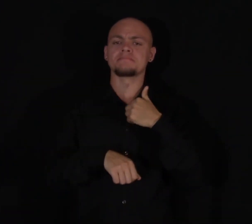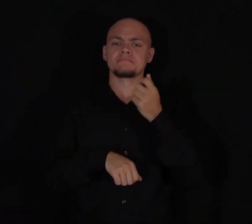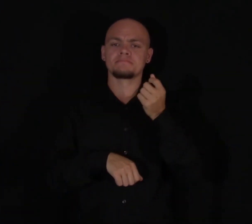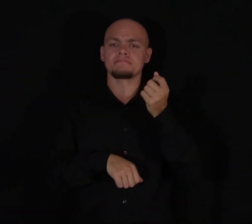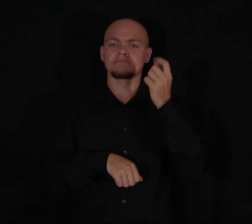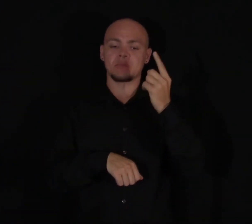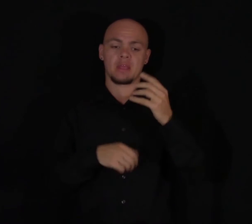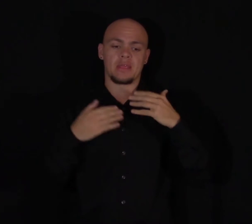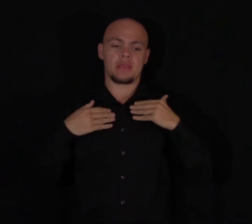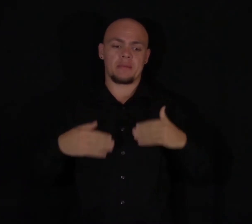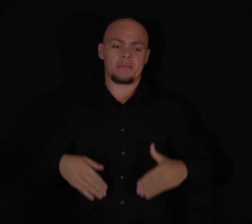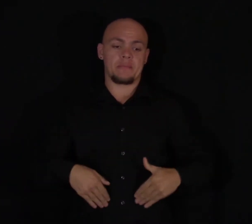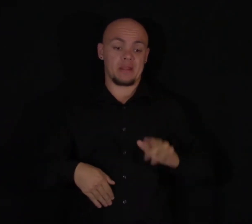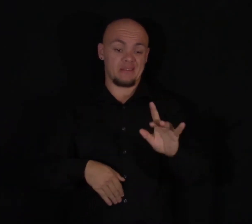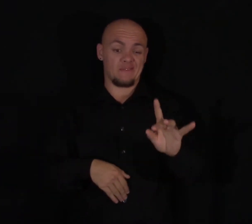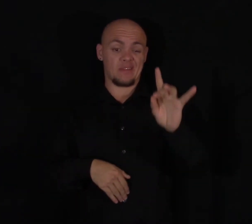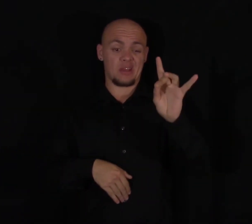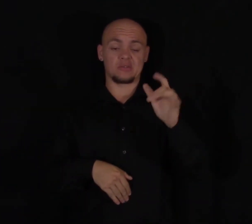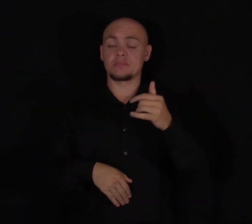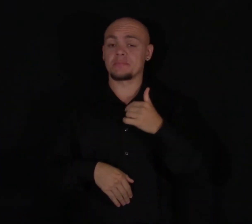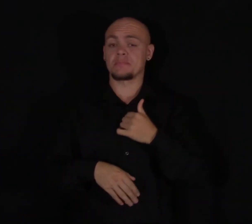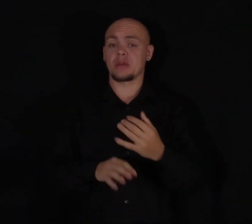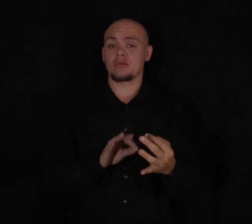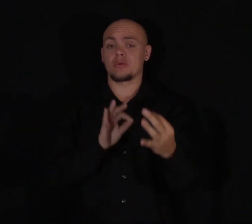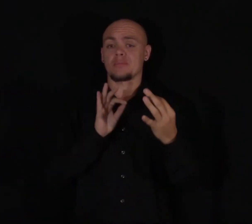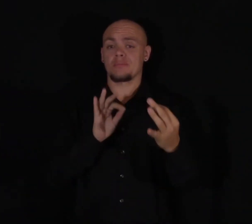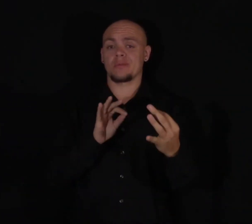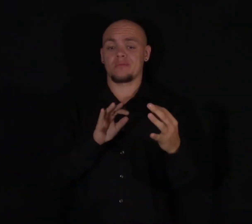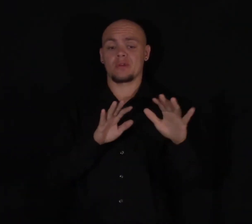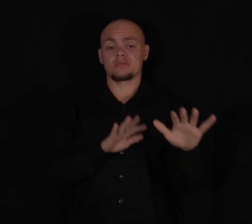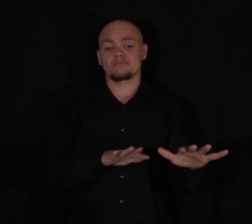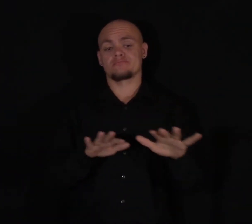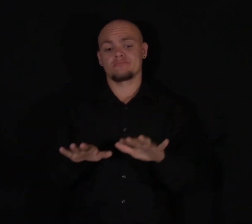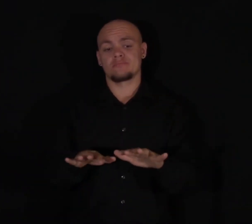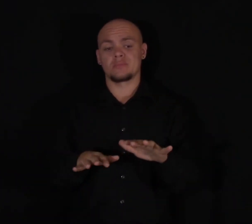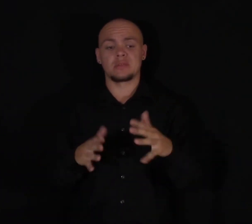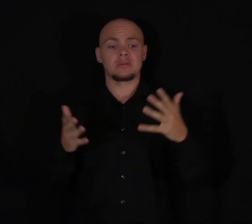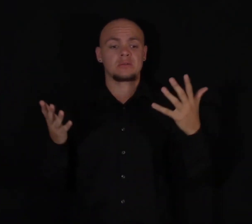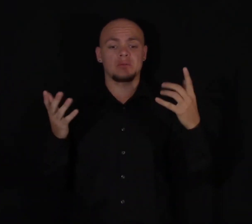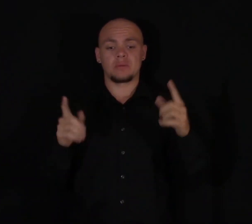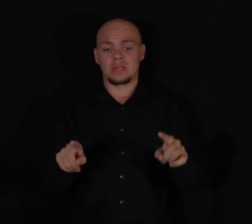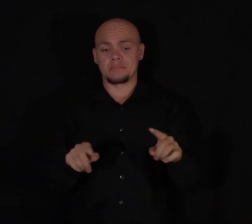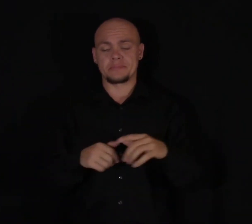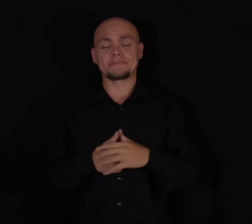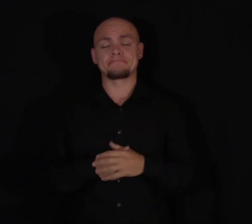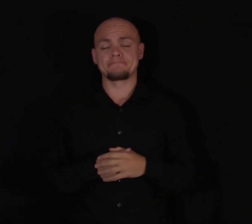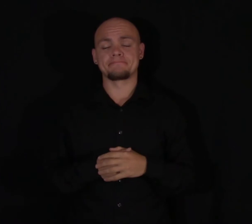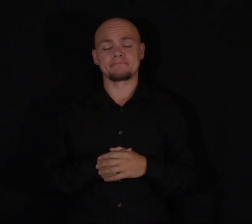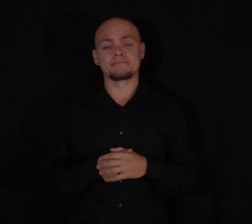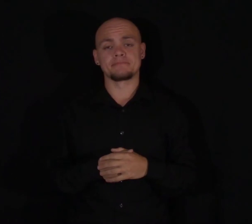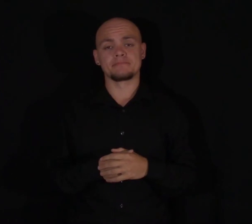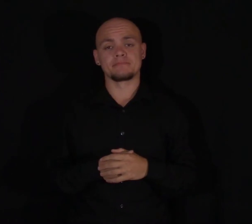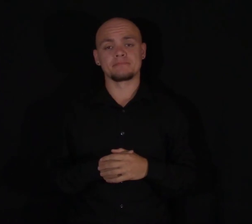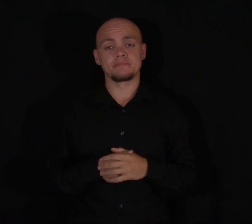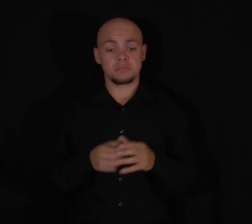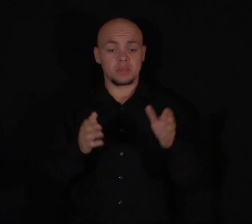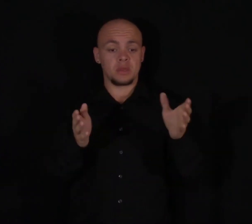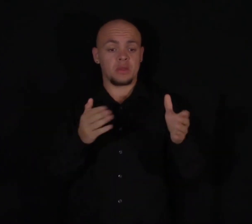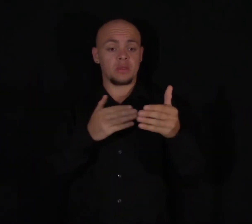been found, I was perfectly tranquil as to the consequences of the affair. I entered the room where the corpse lay,